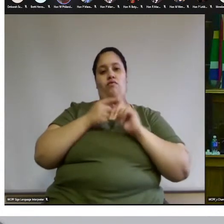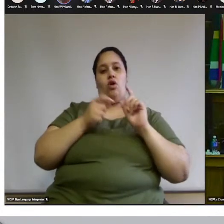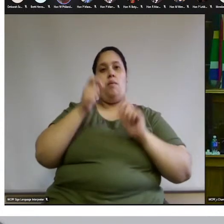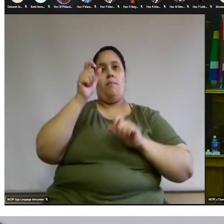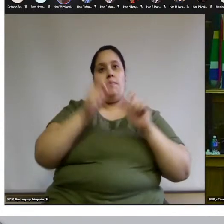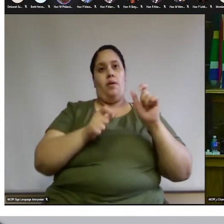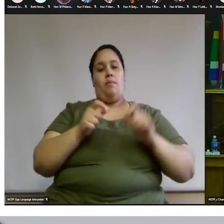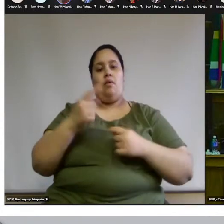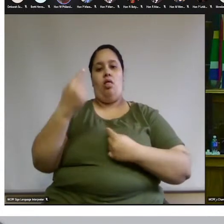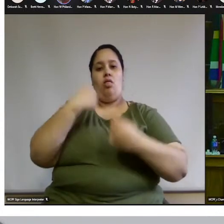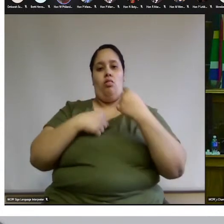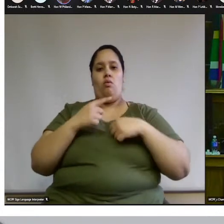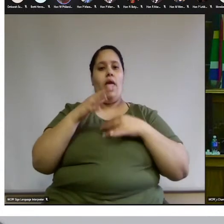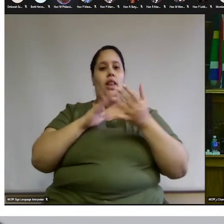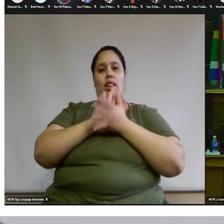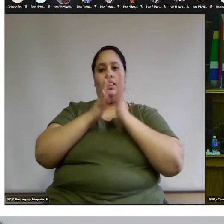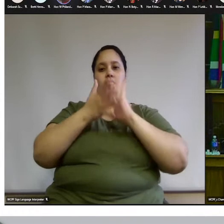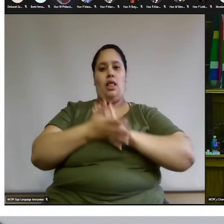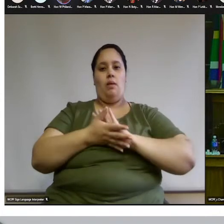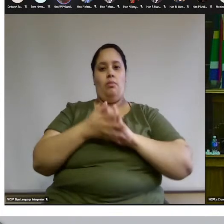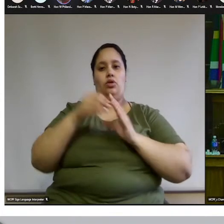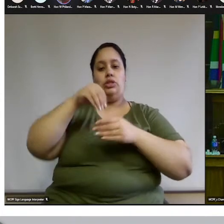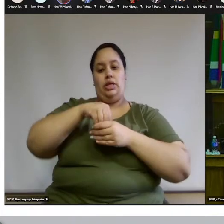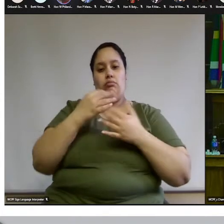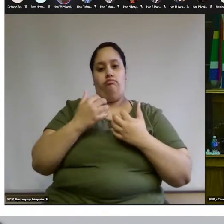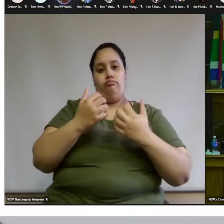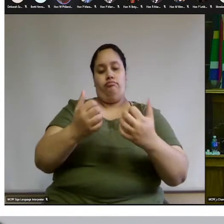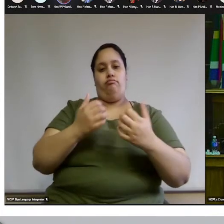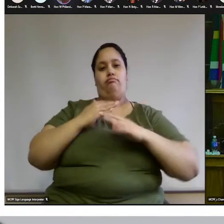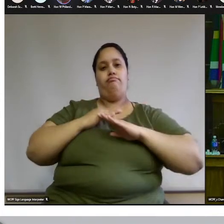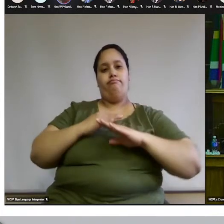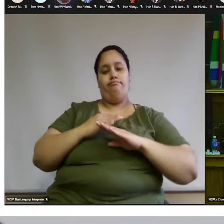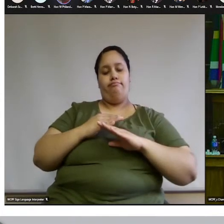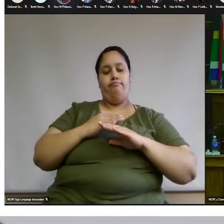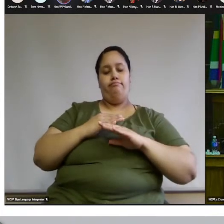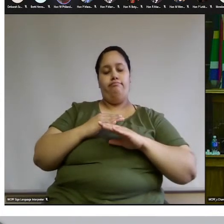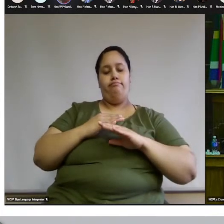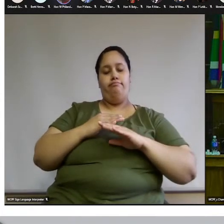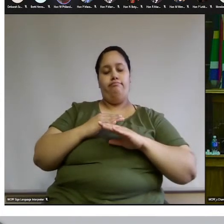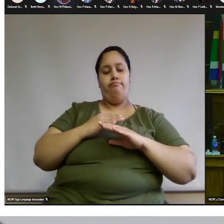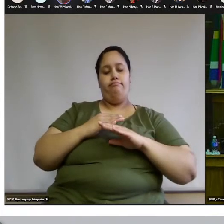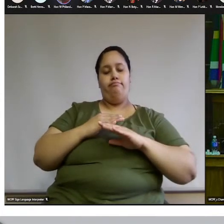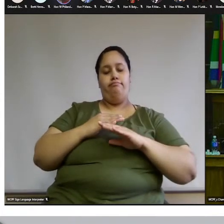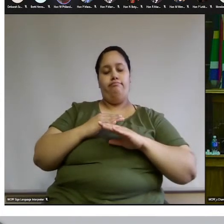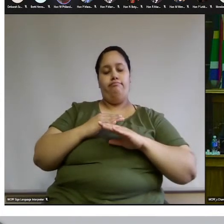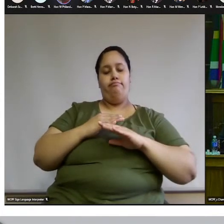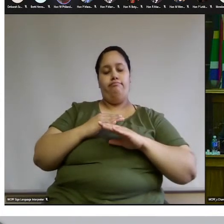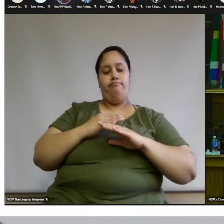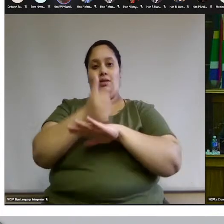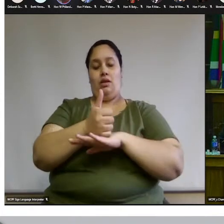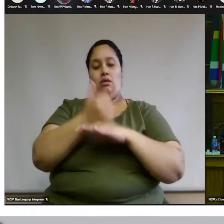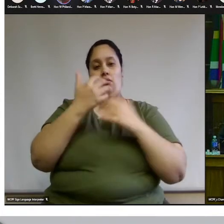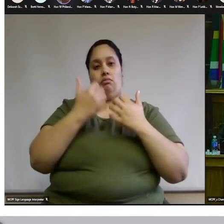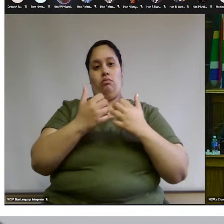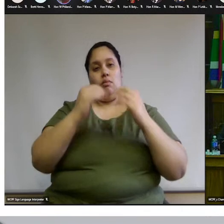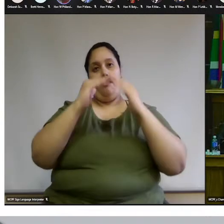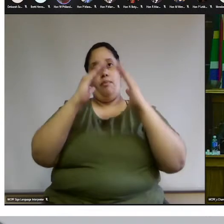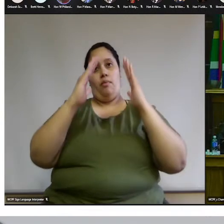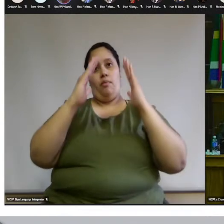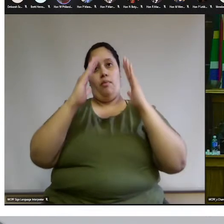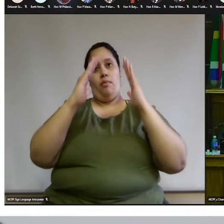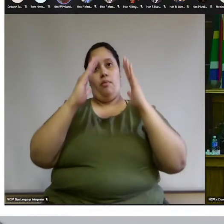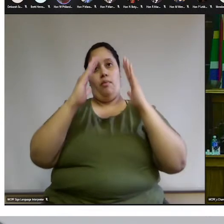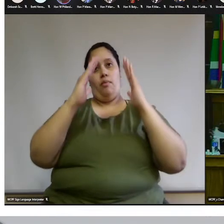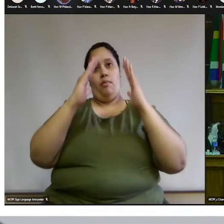damages for anything said in the legislature. That is during a formal sitting of the House. The remarks made by